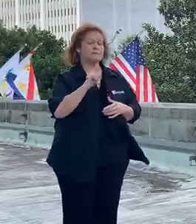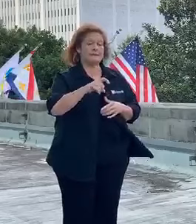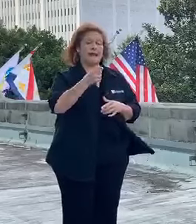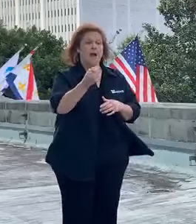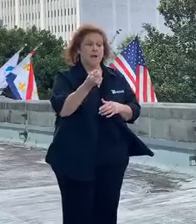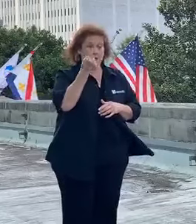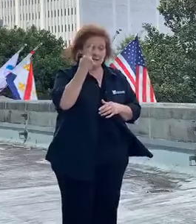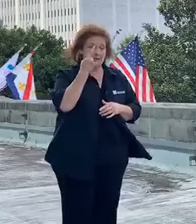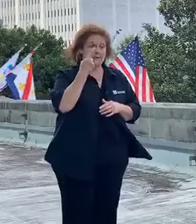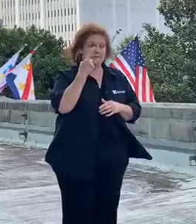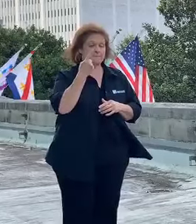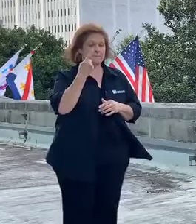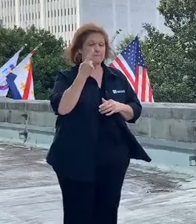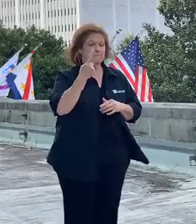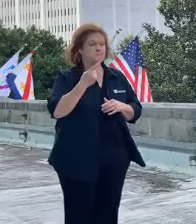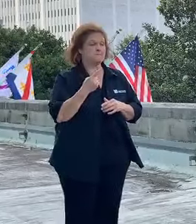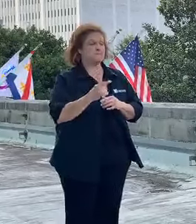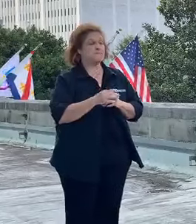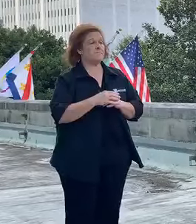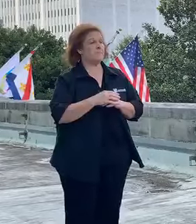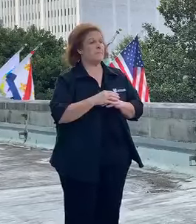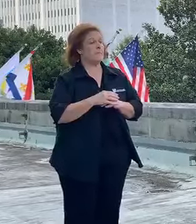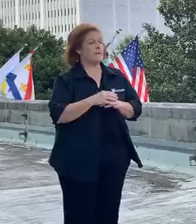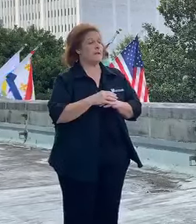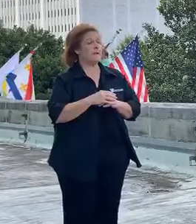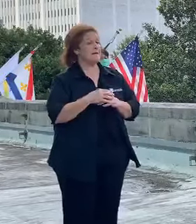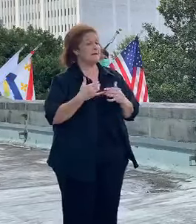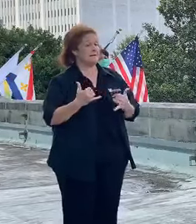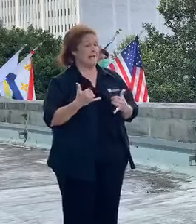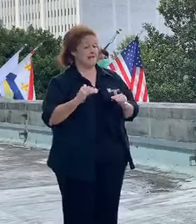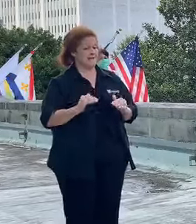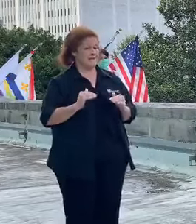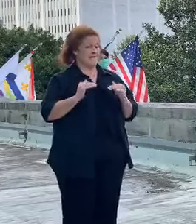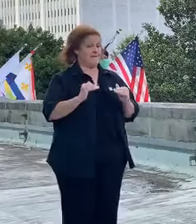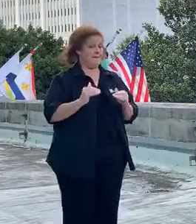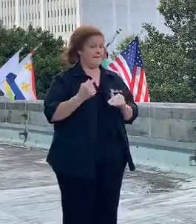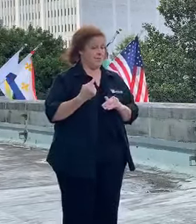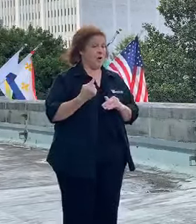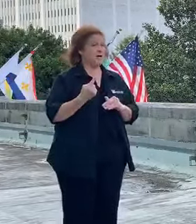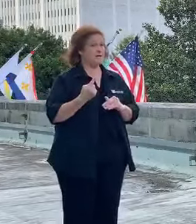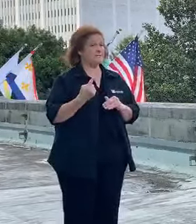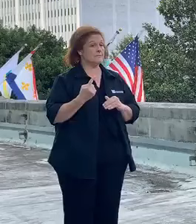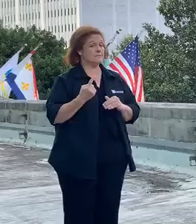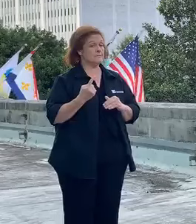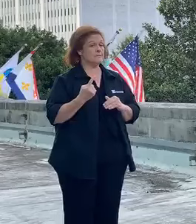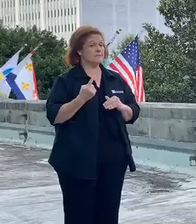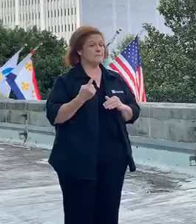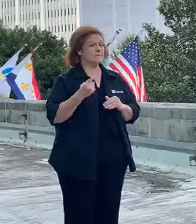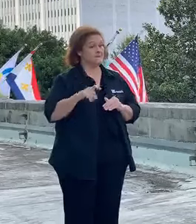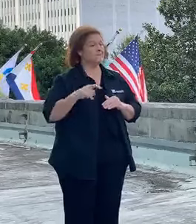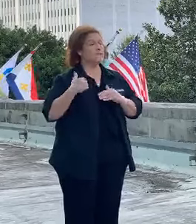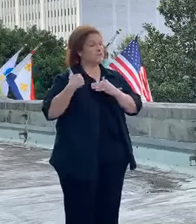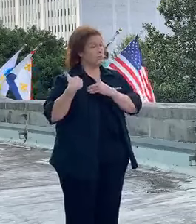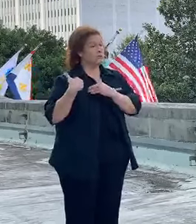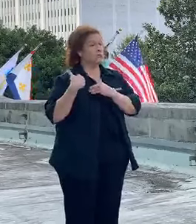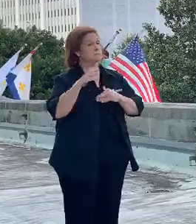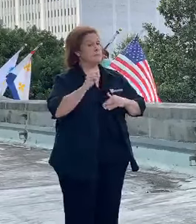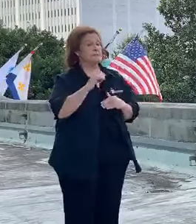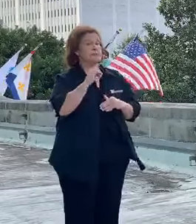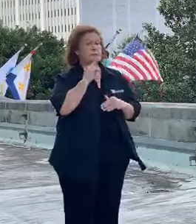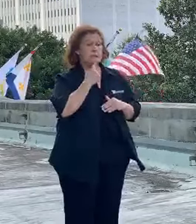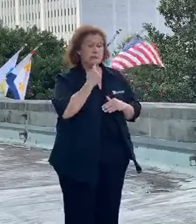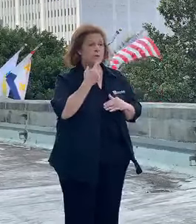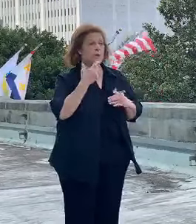that the option moving forward is to take responsibility and take this seriously, or